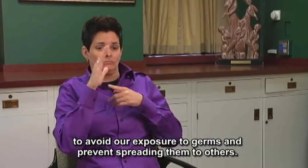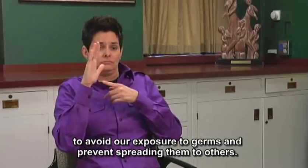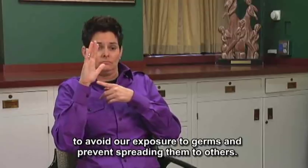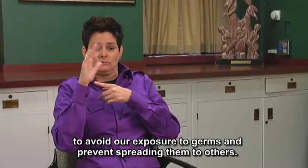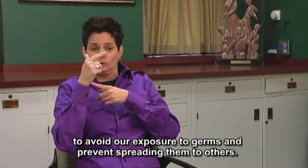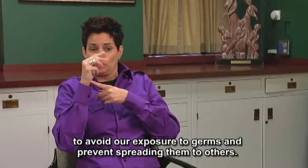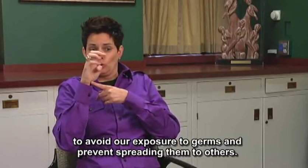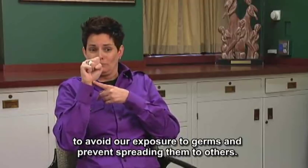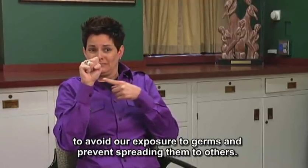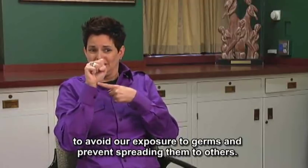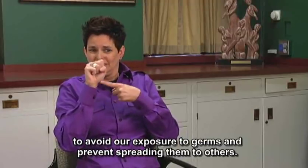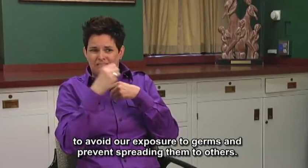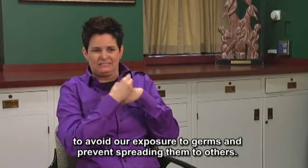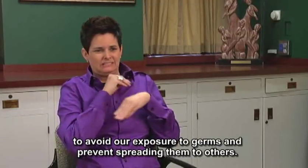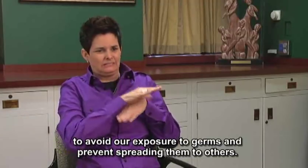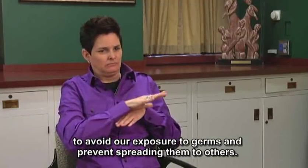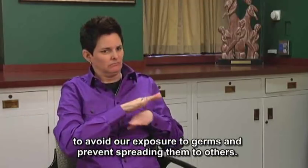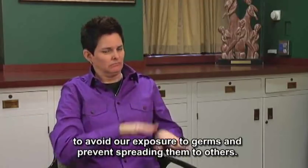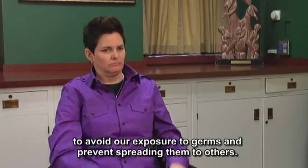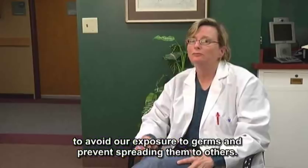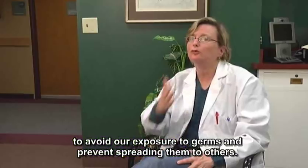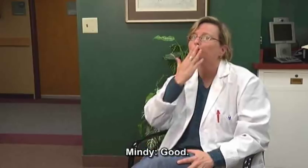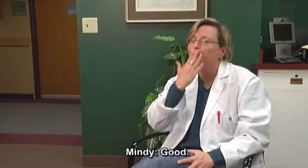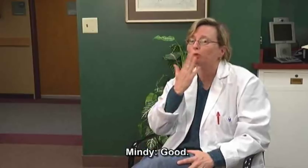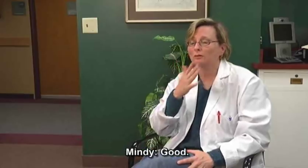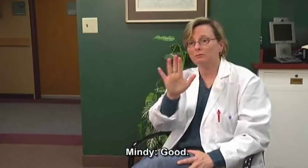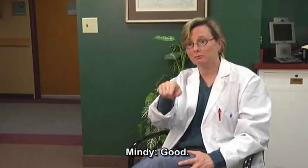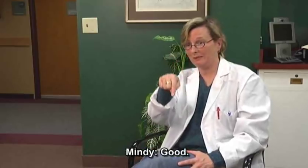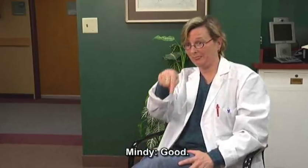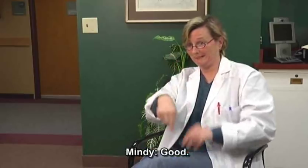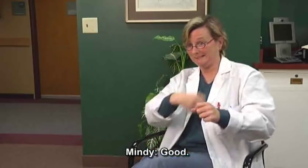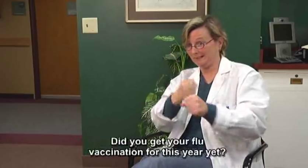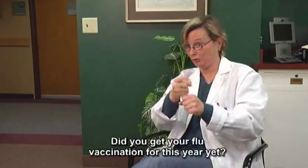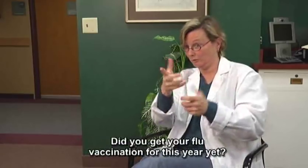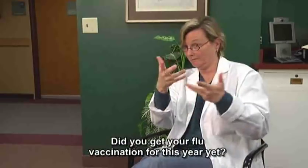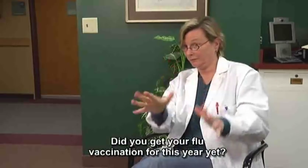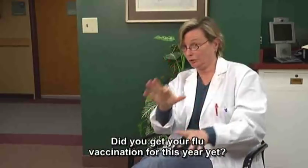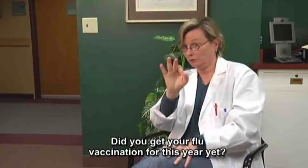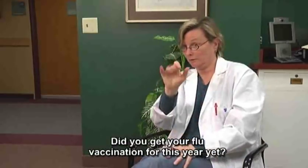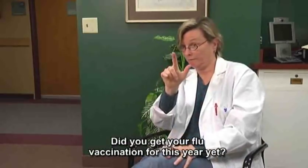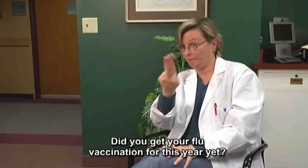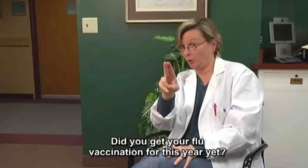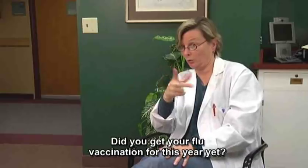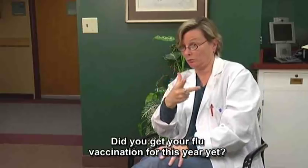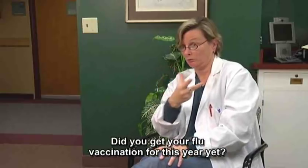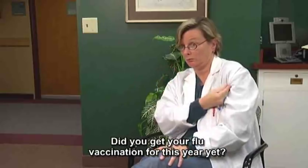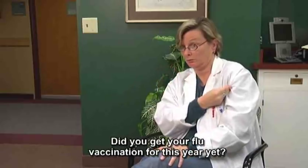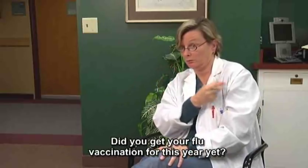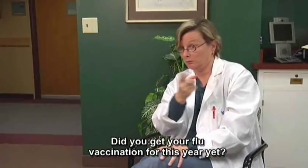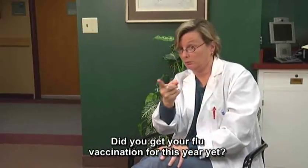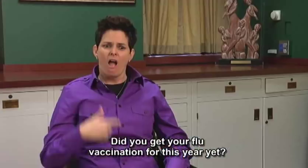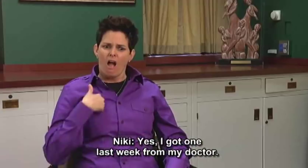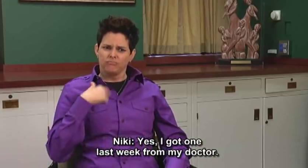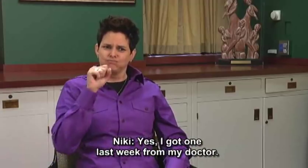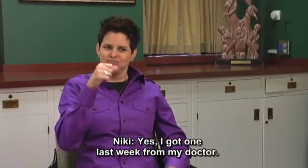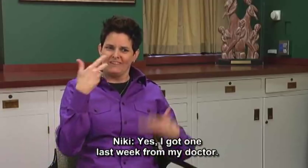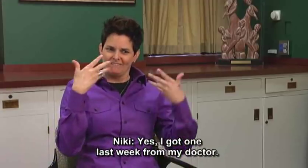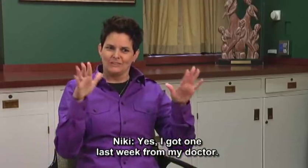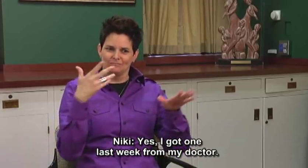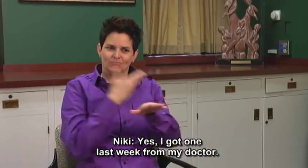to germs and prevent spreading them to others good did you get your flu vaccination for this year yet yes i got one last week